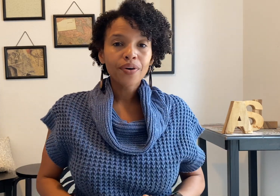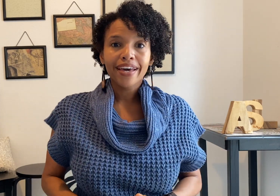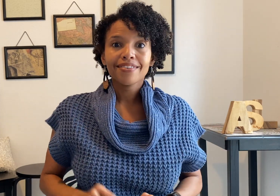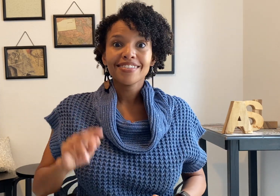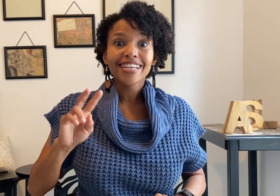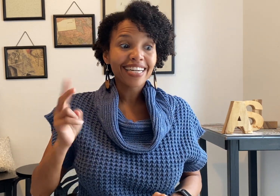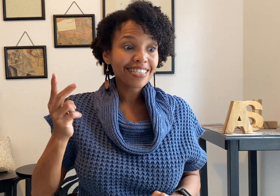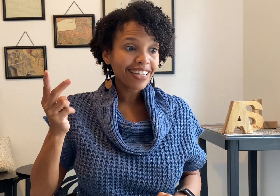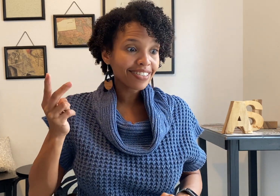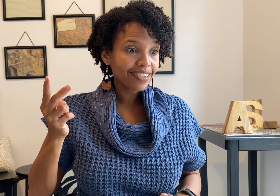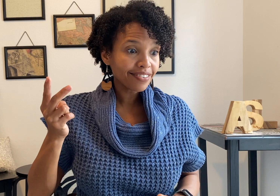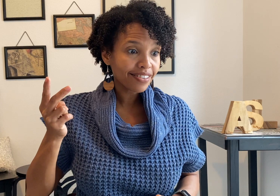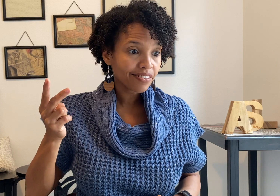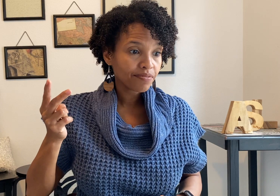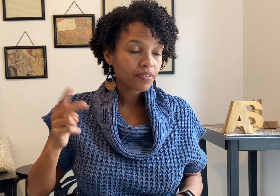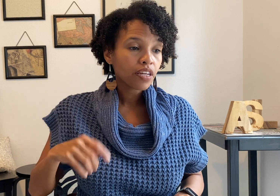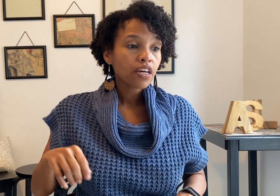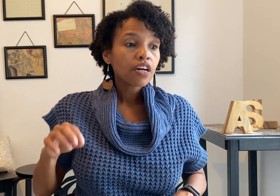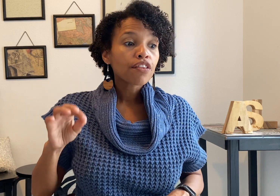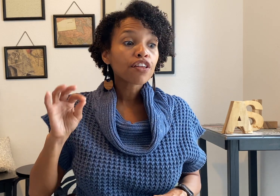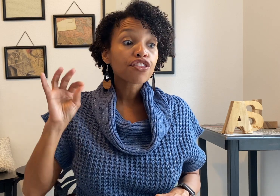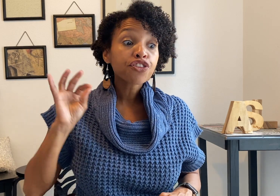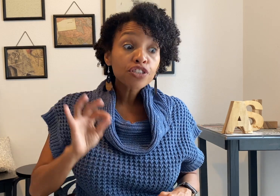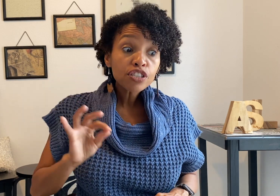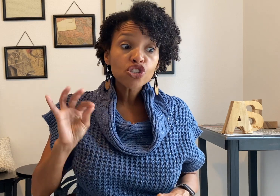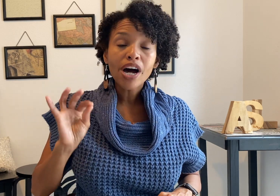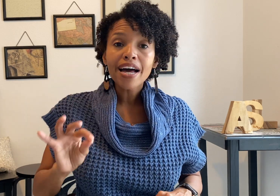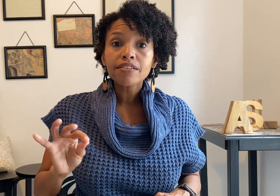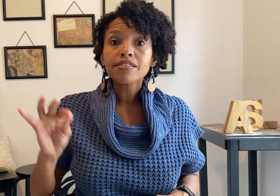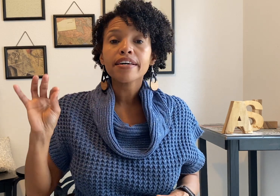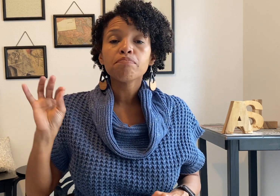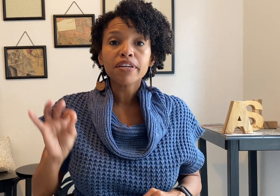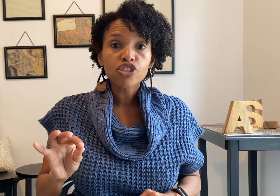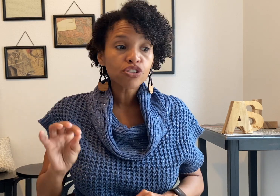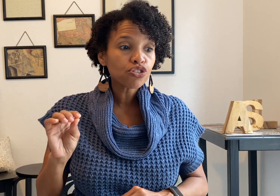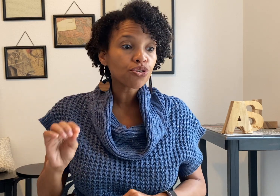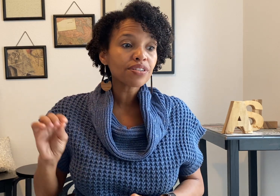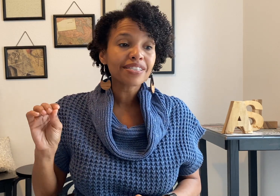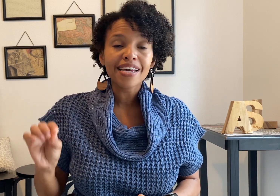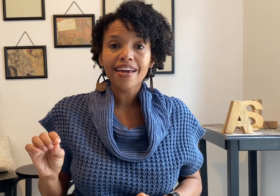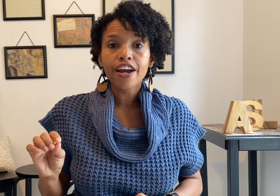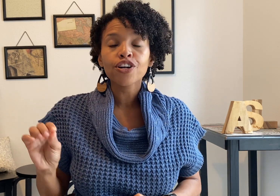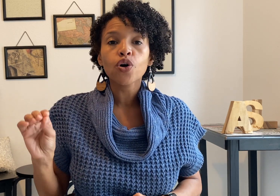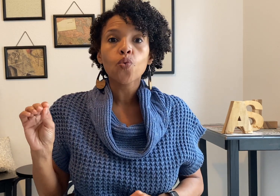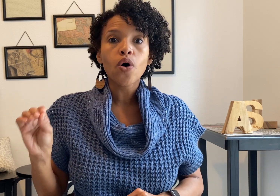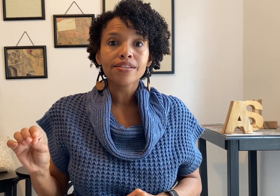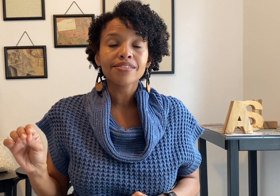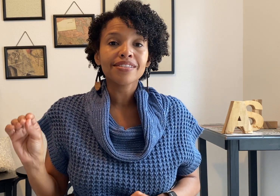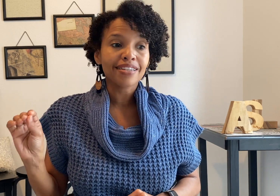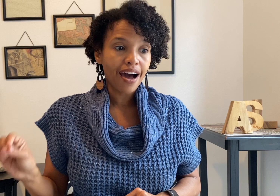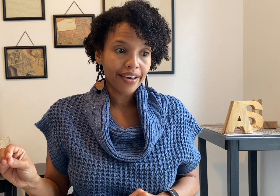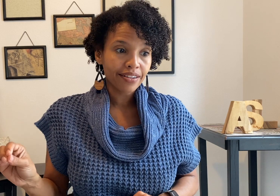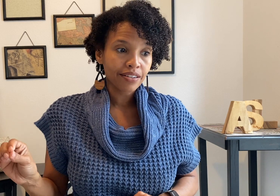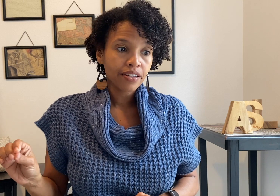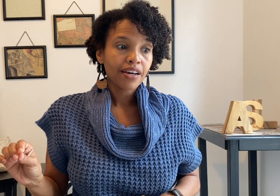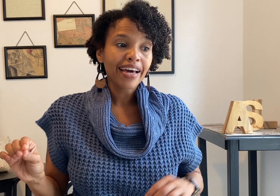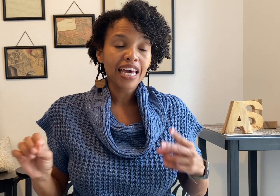okay, second sentence. The third child's admission to the daycare was denied. I gave you